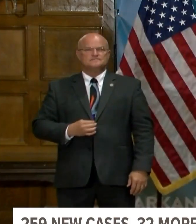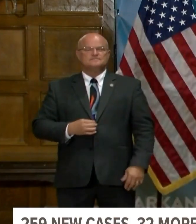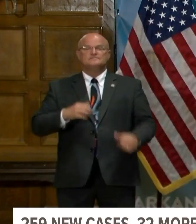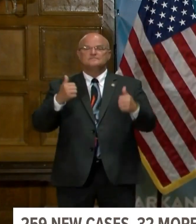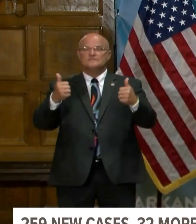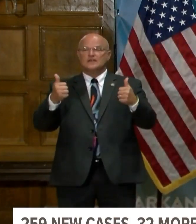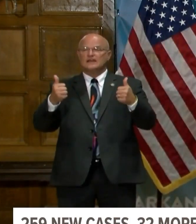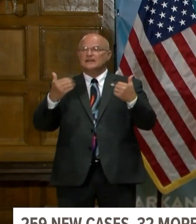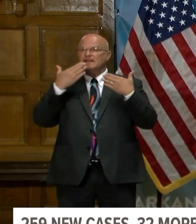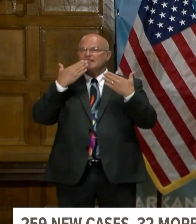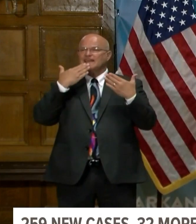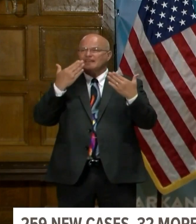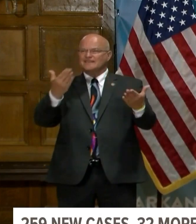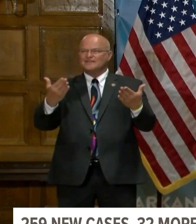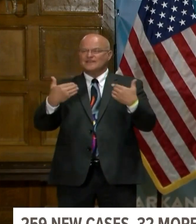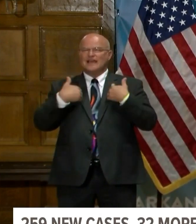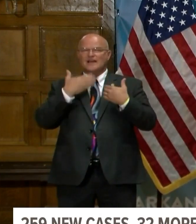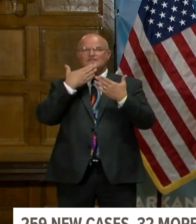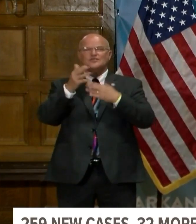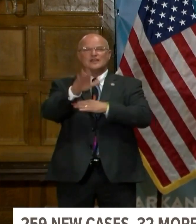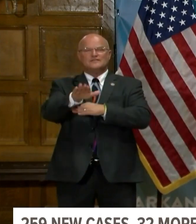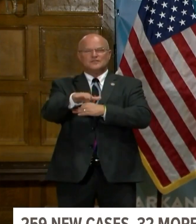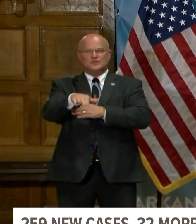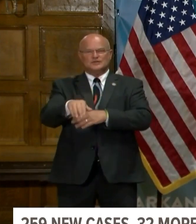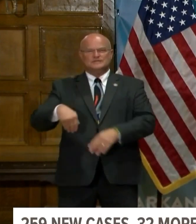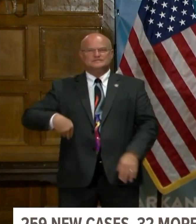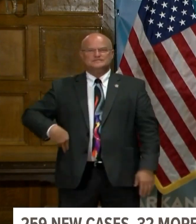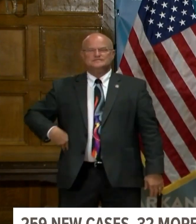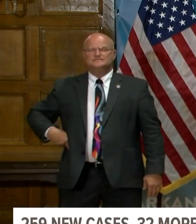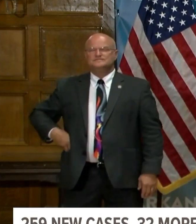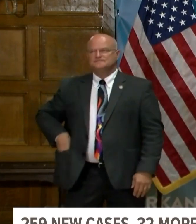Great. With that, thank you, and have a good afternoon.